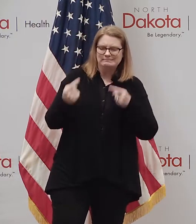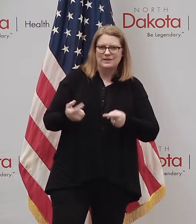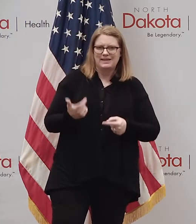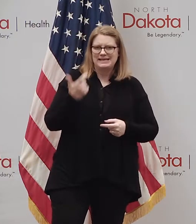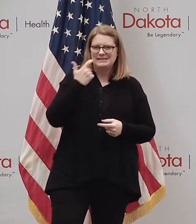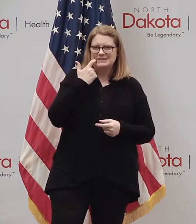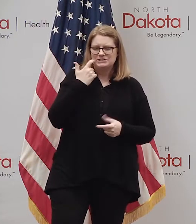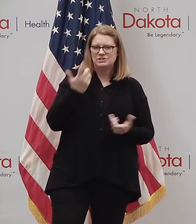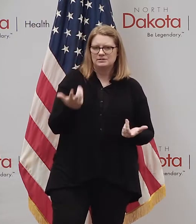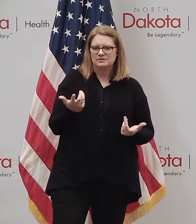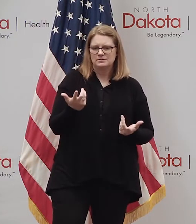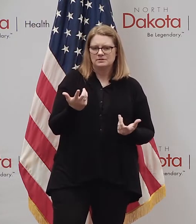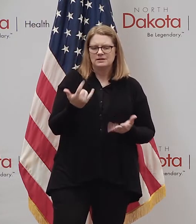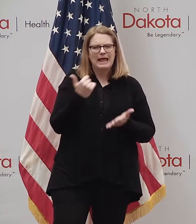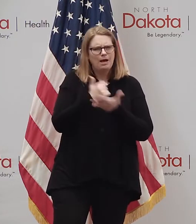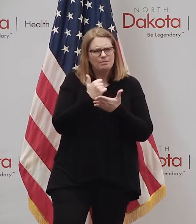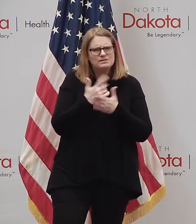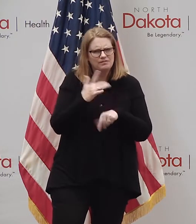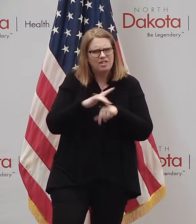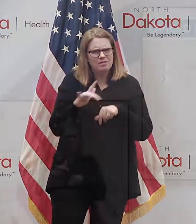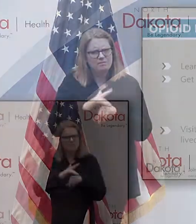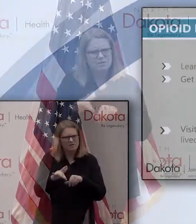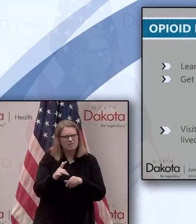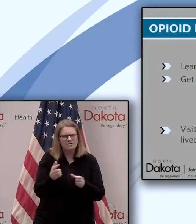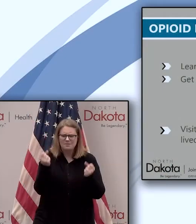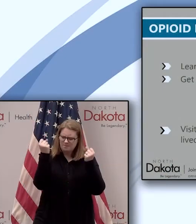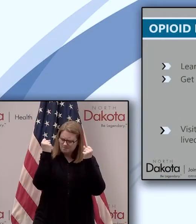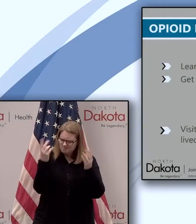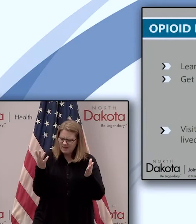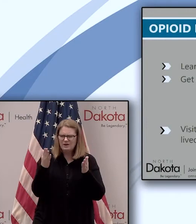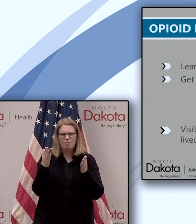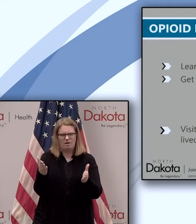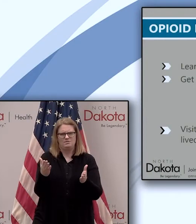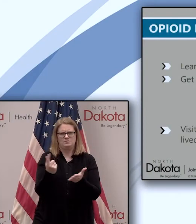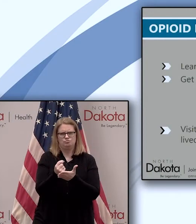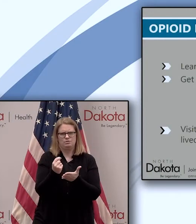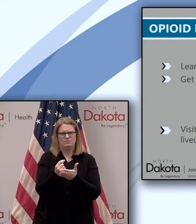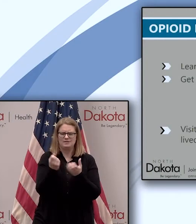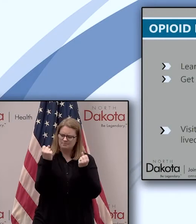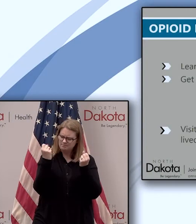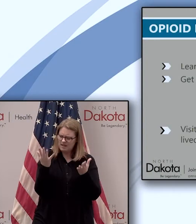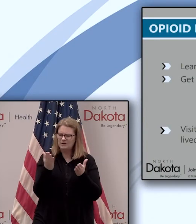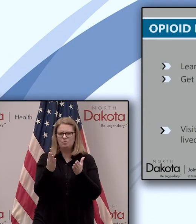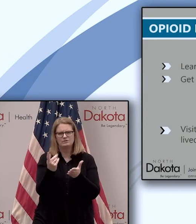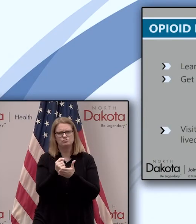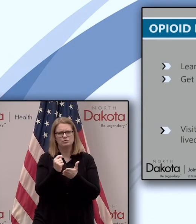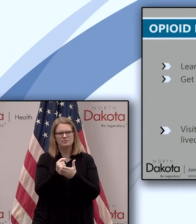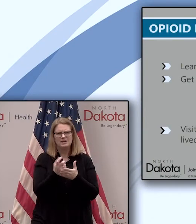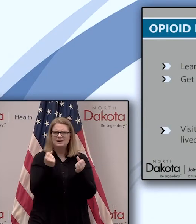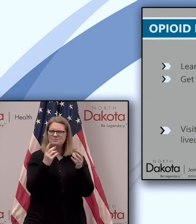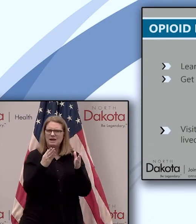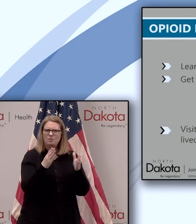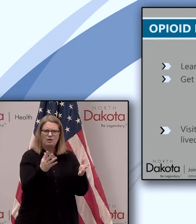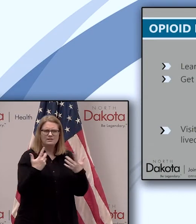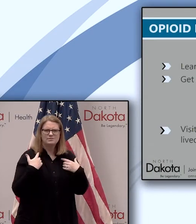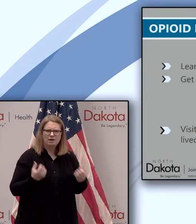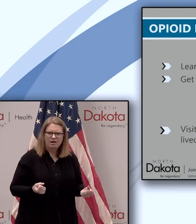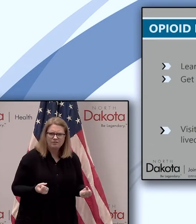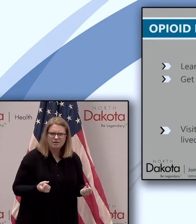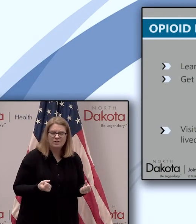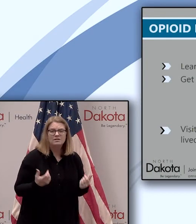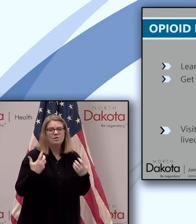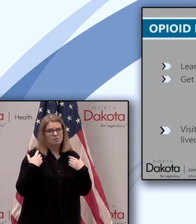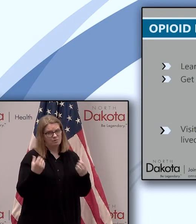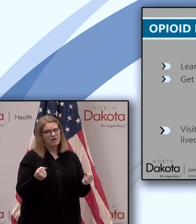time, know that help is available, and there are many forms of effective treatment. There are multiple roads to recovery. You're not alone. Recovery